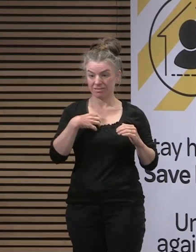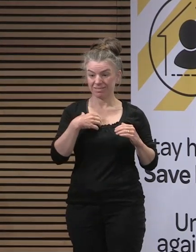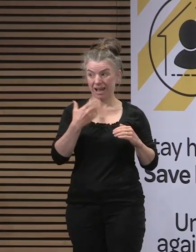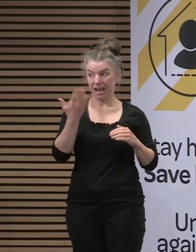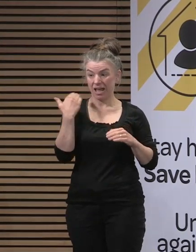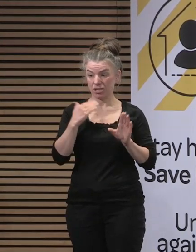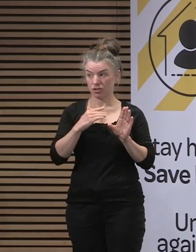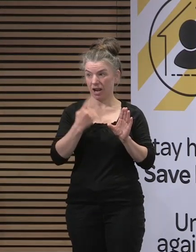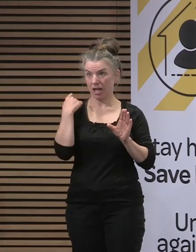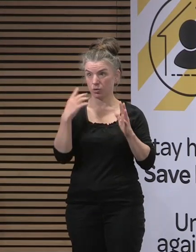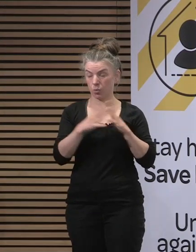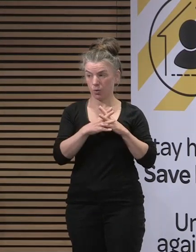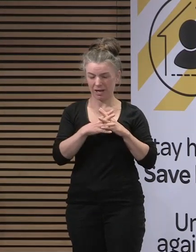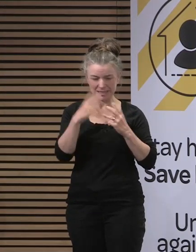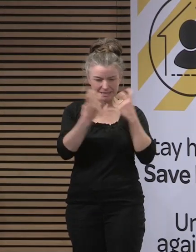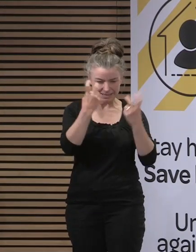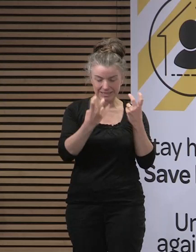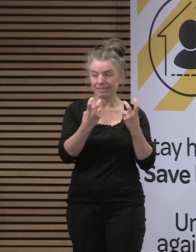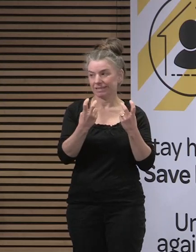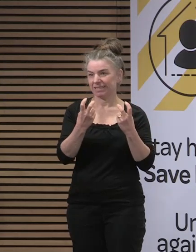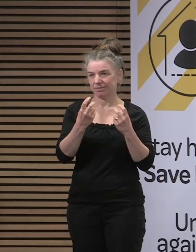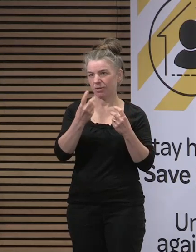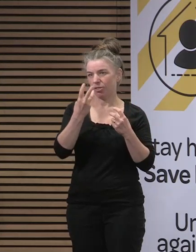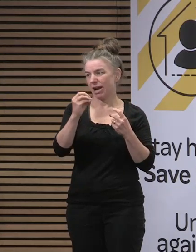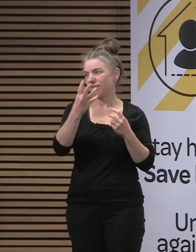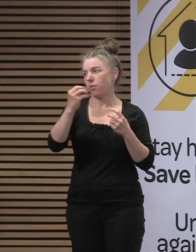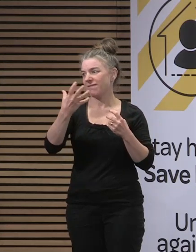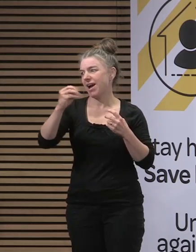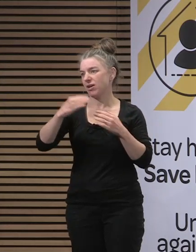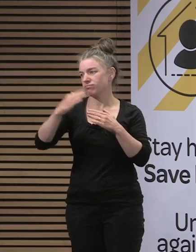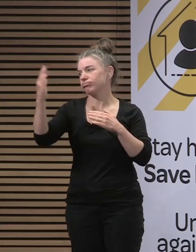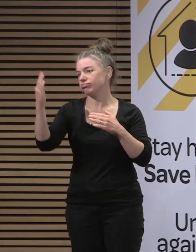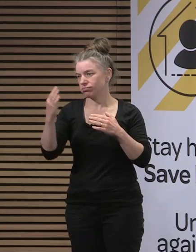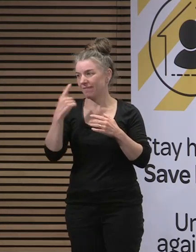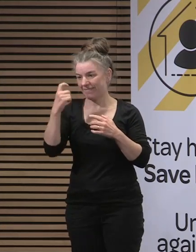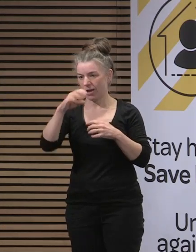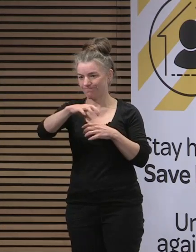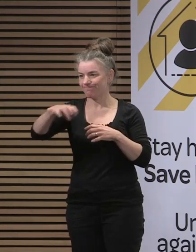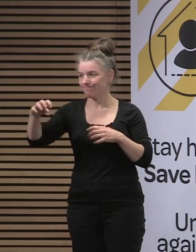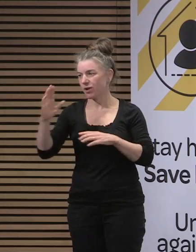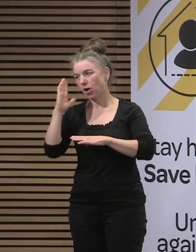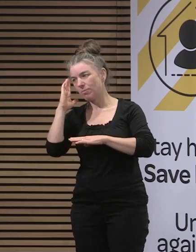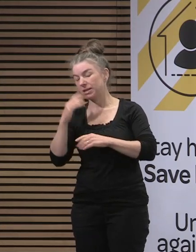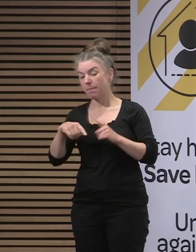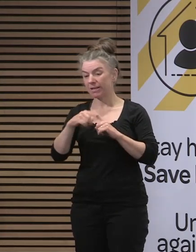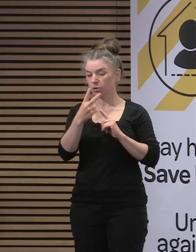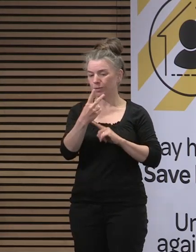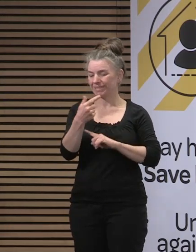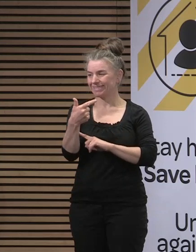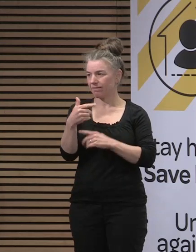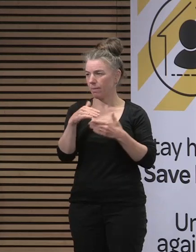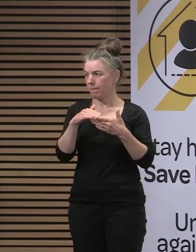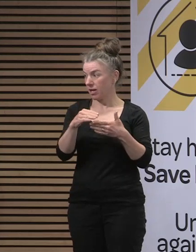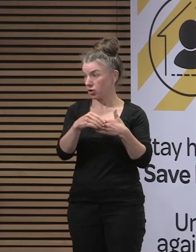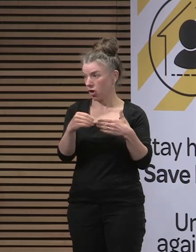hundred units identified and available. We've also, as you recall, put 27 million into services